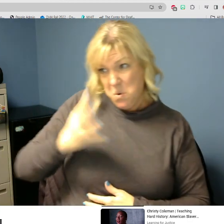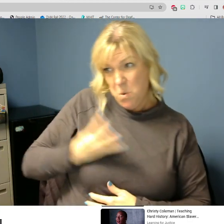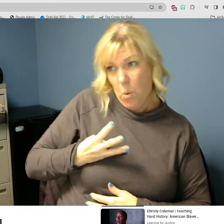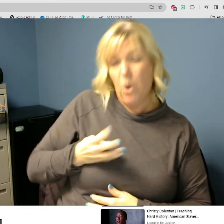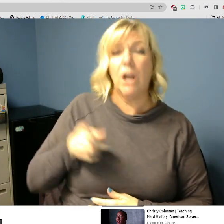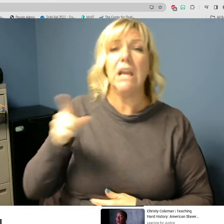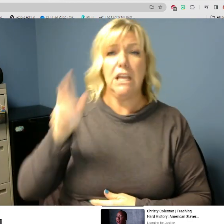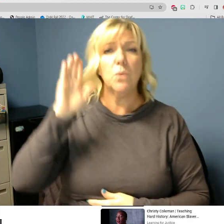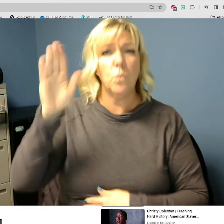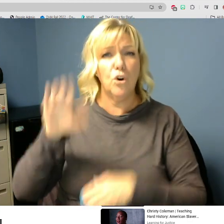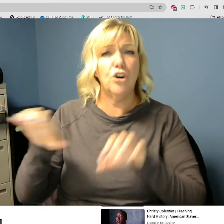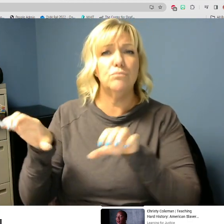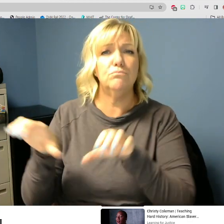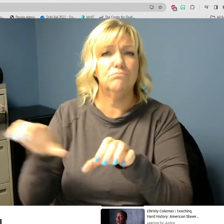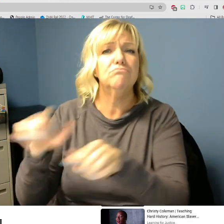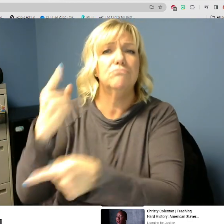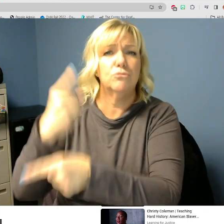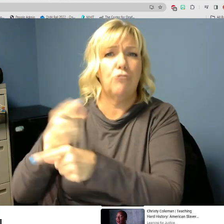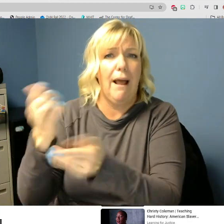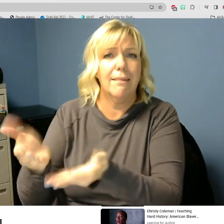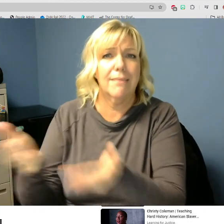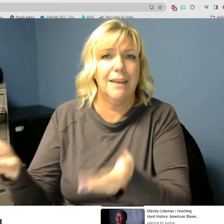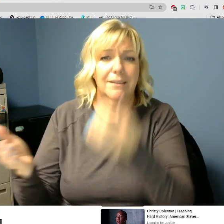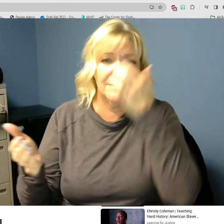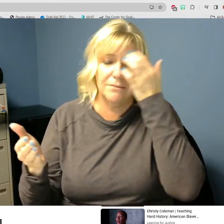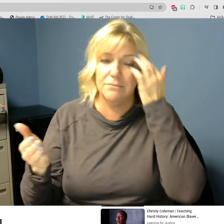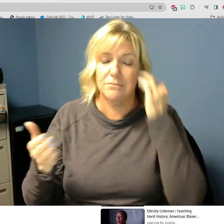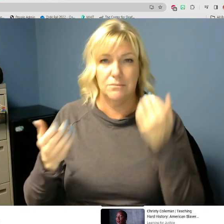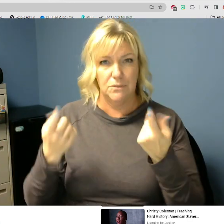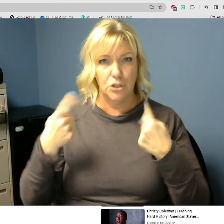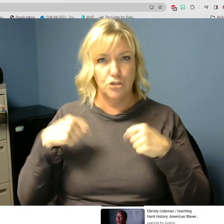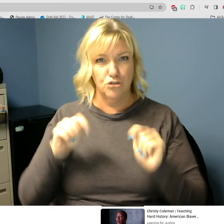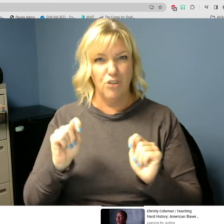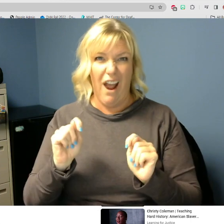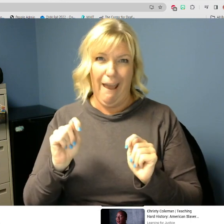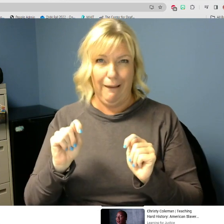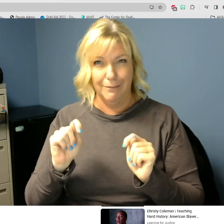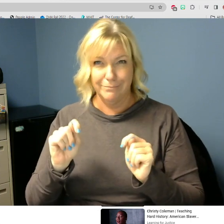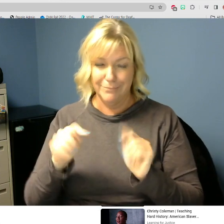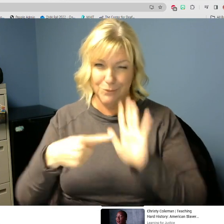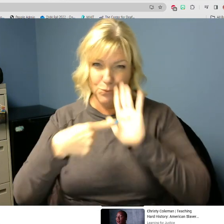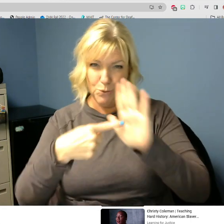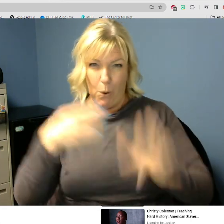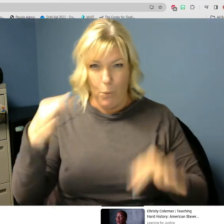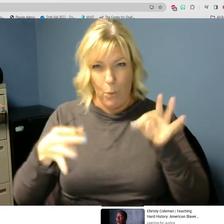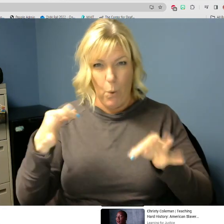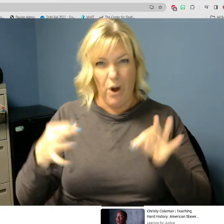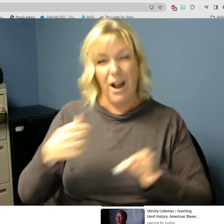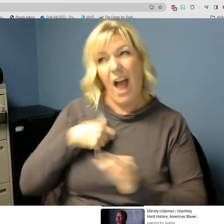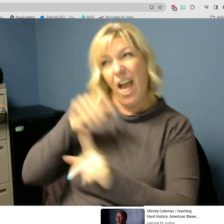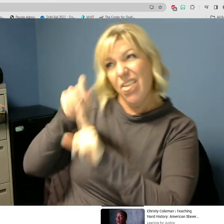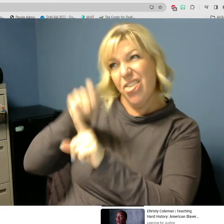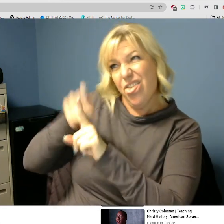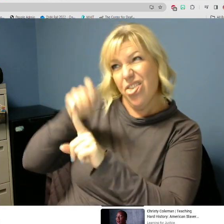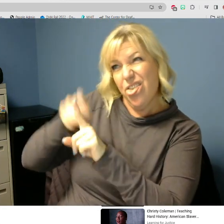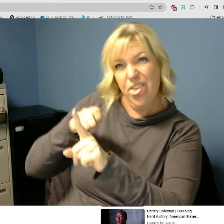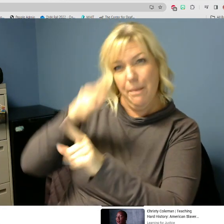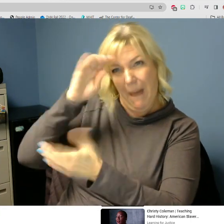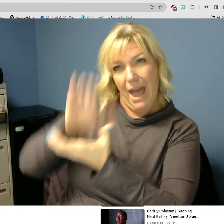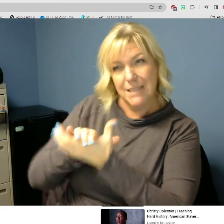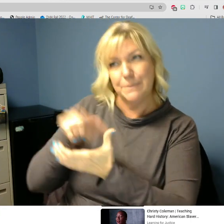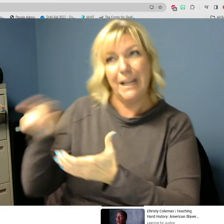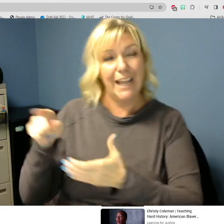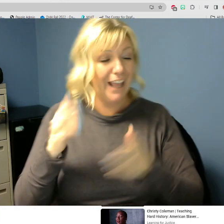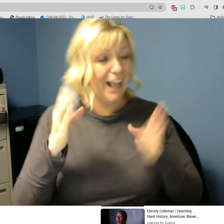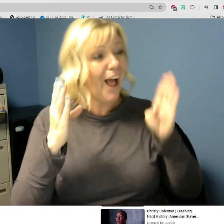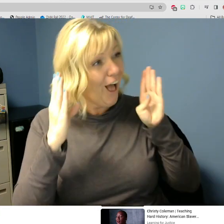he wasn't listening to her. Trying to play the idea of being a nagging wife. The problem with this, though, I bet